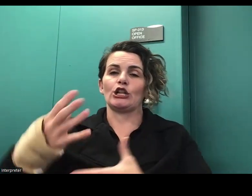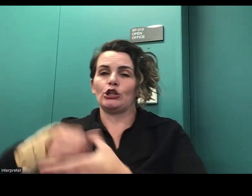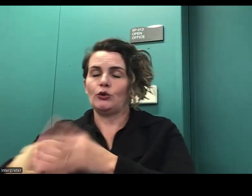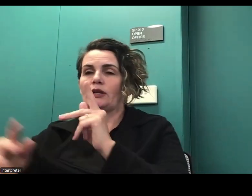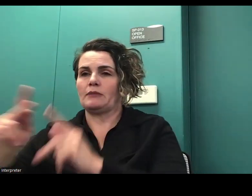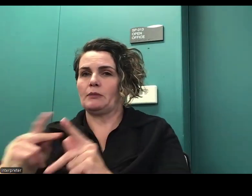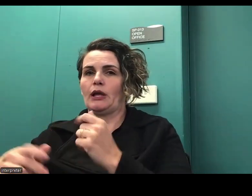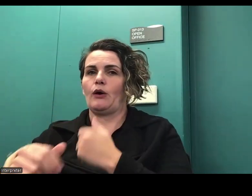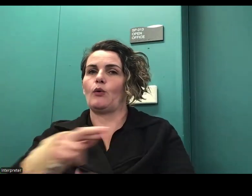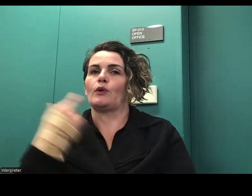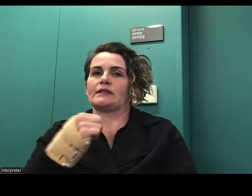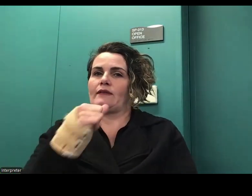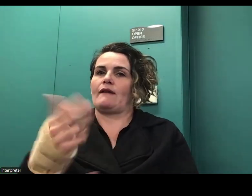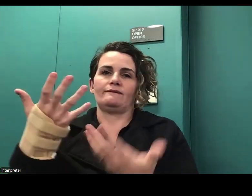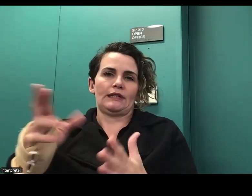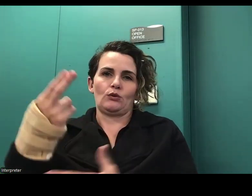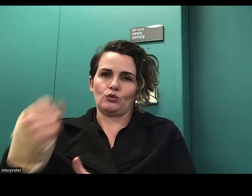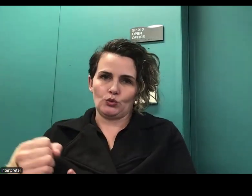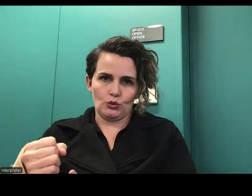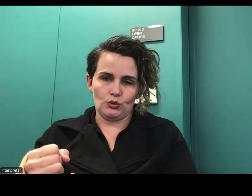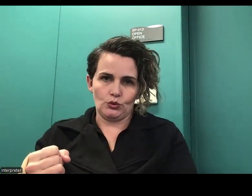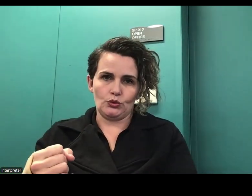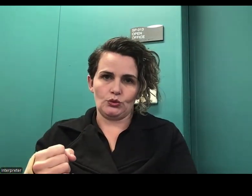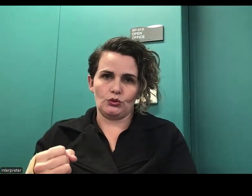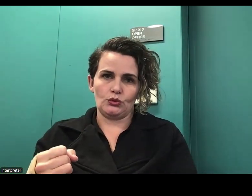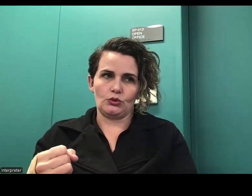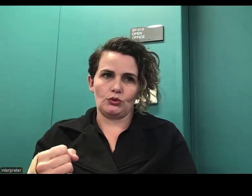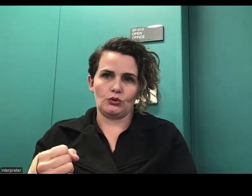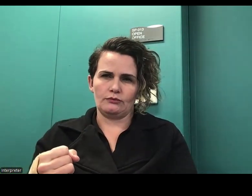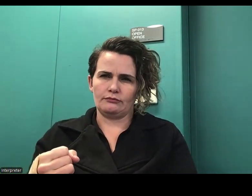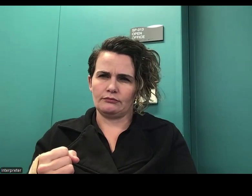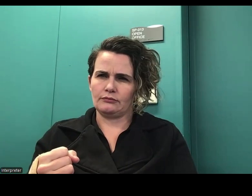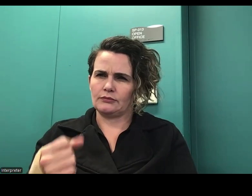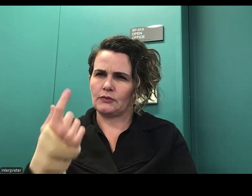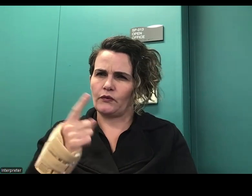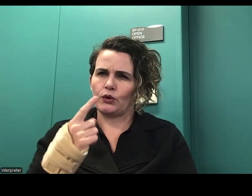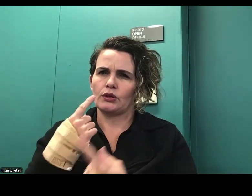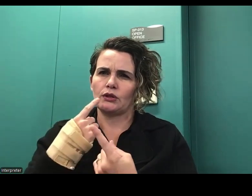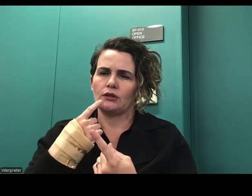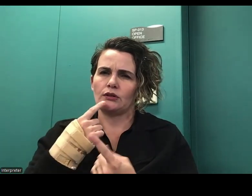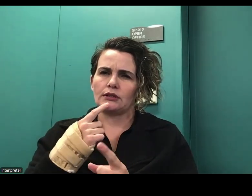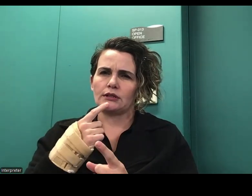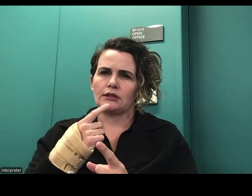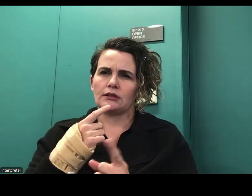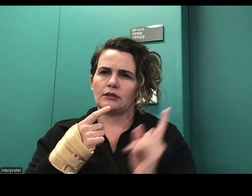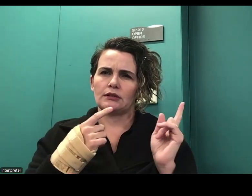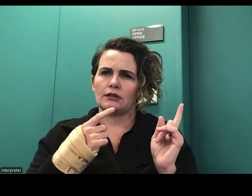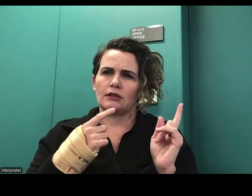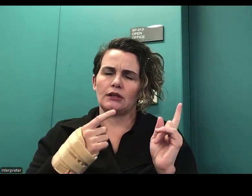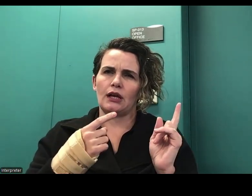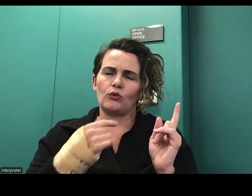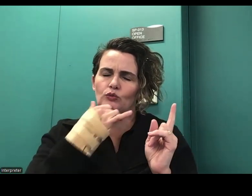with experiences and opportunities for success in each student's academic goals. Actually, it's the next one that people are surprised about.